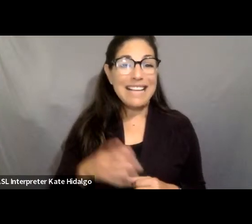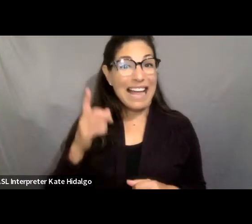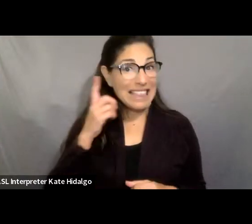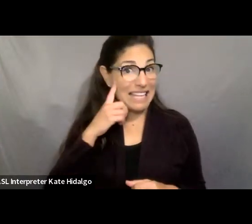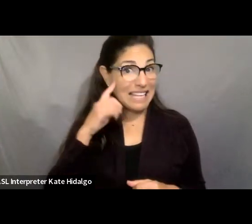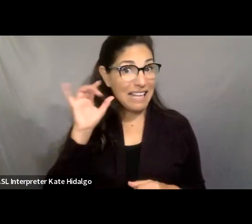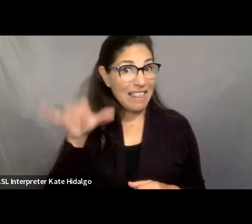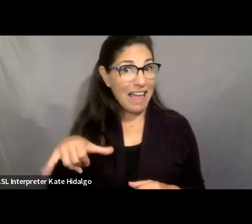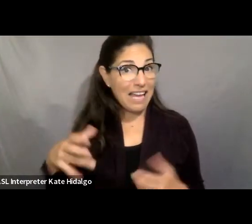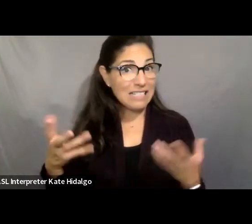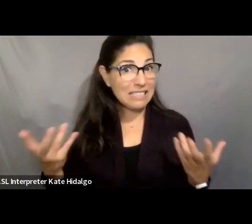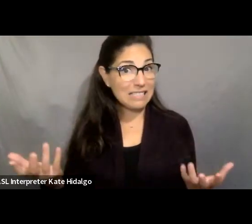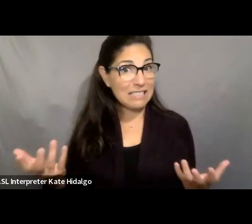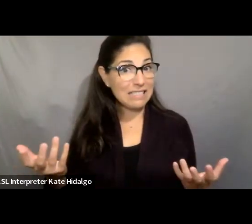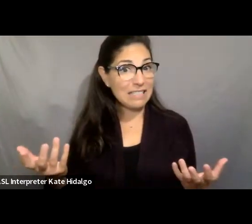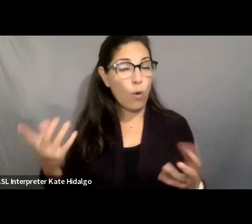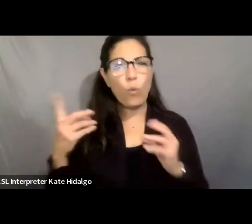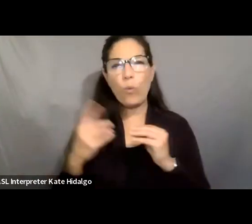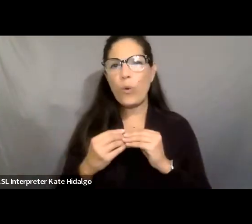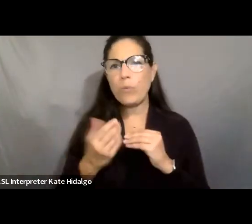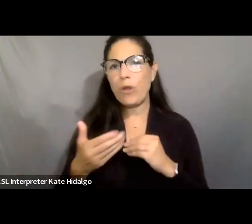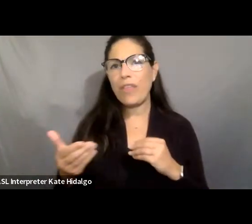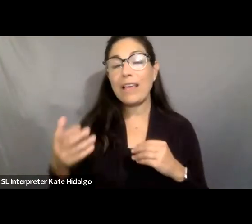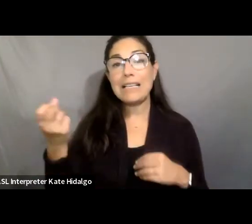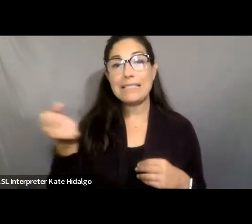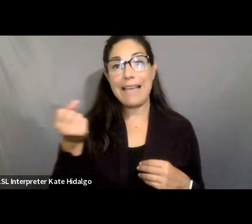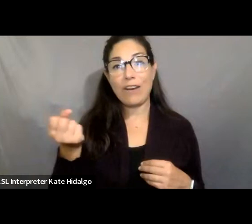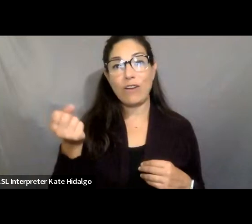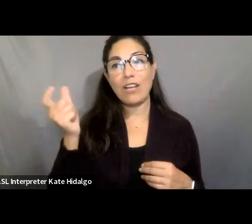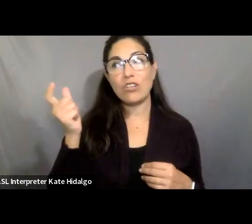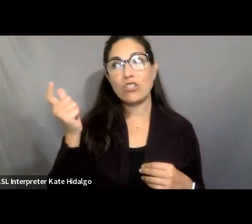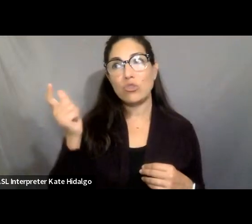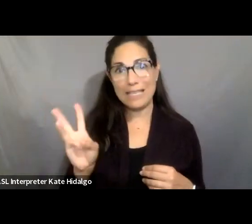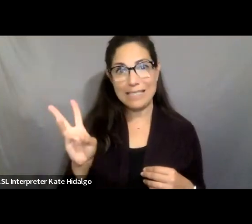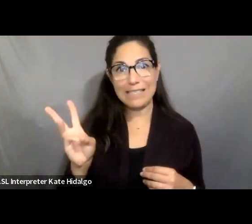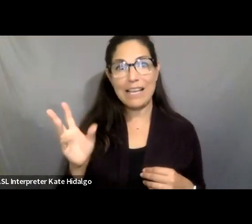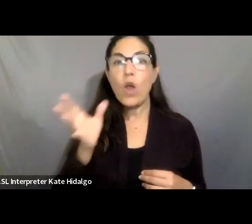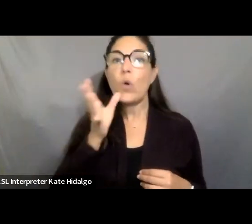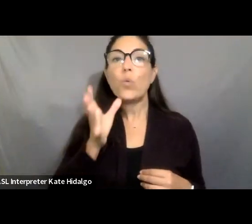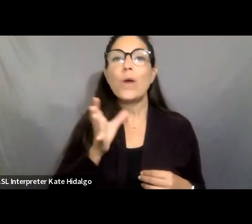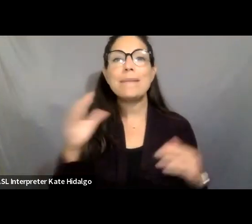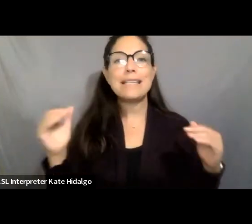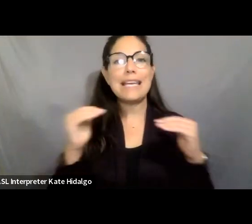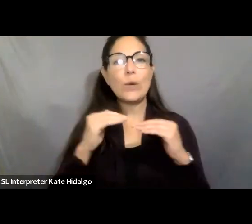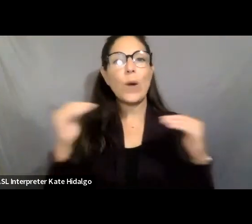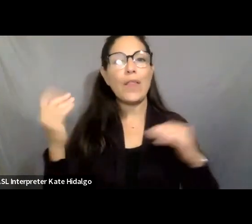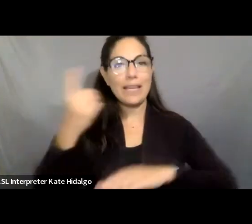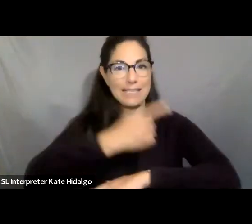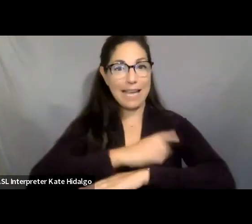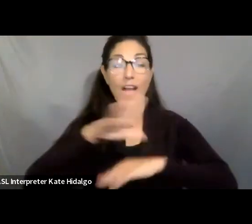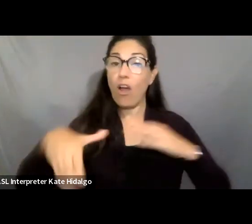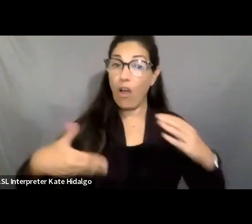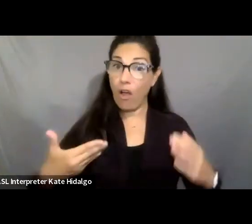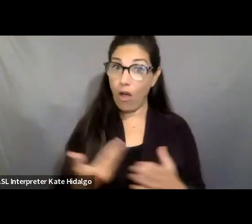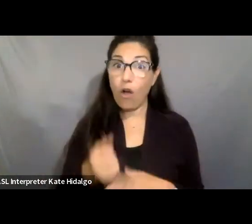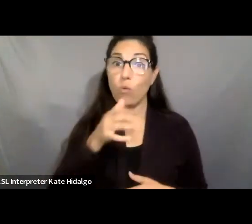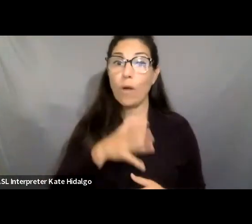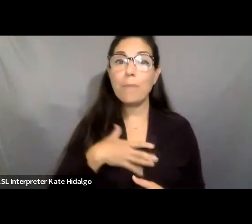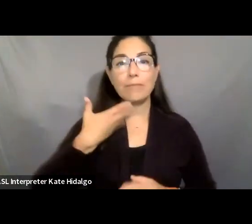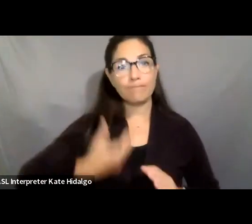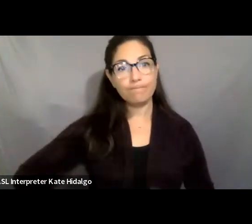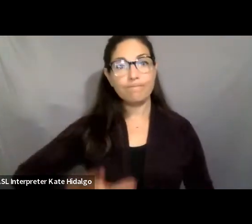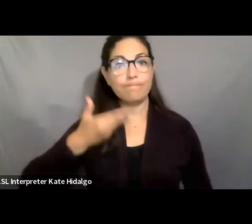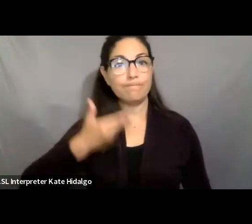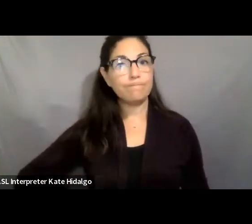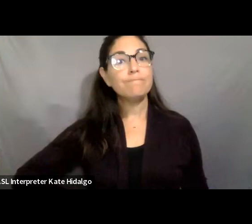that's one more thing. Saturday, the 26th is Women's Equality Day. So for all women that identify as